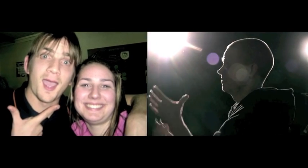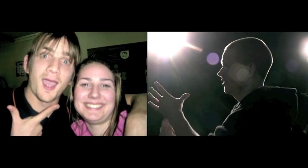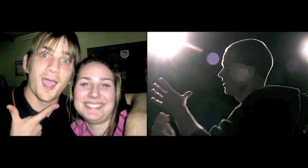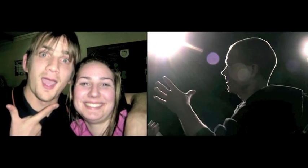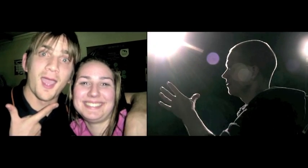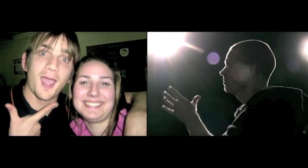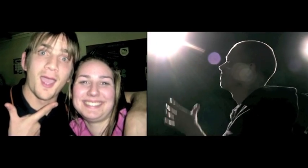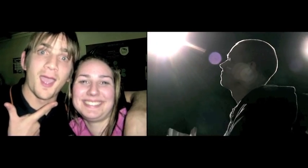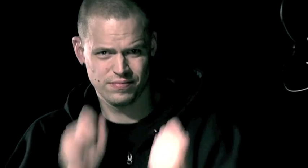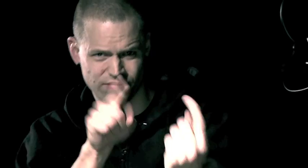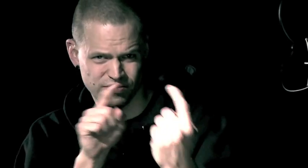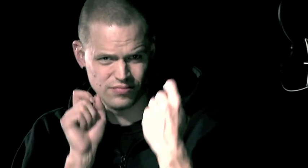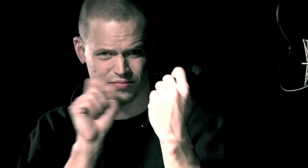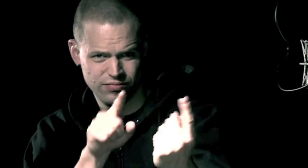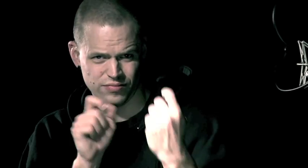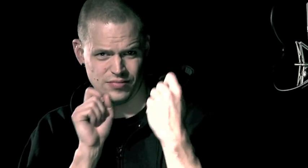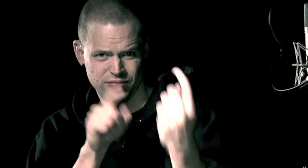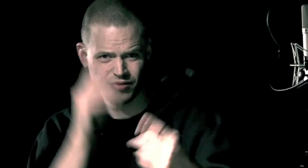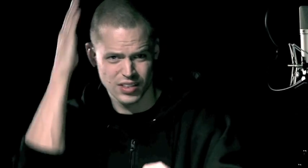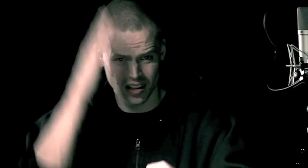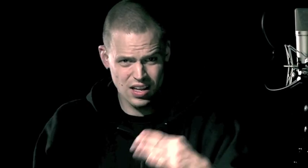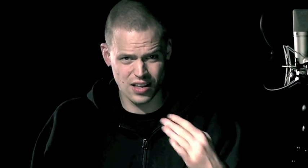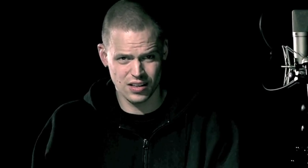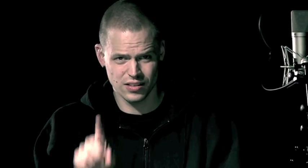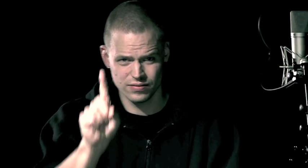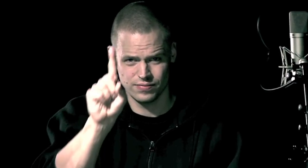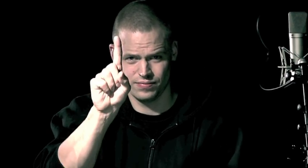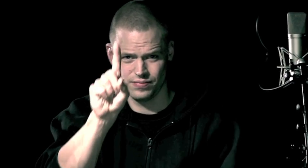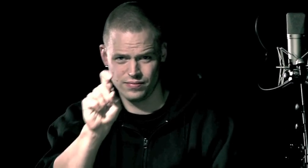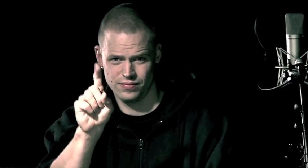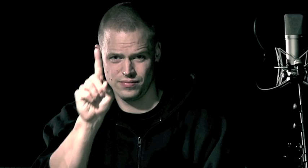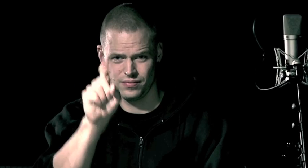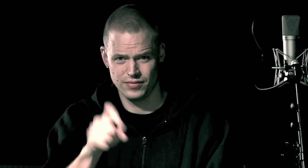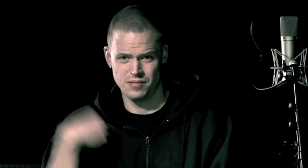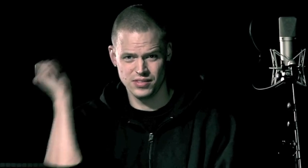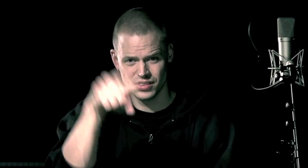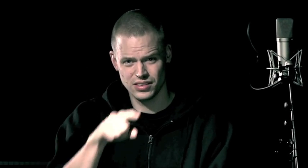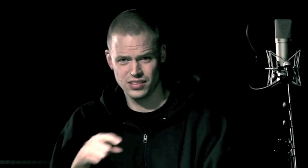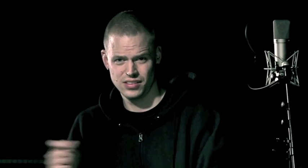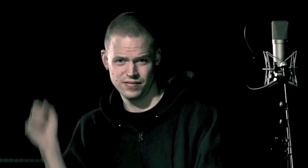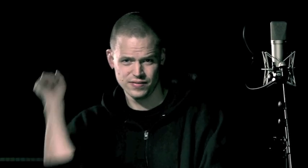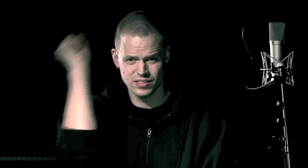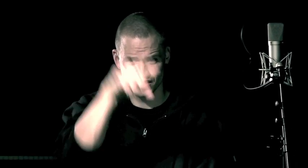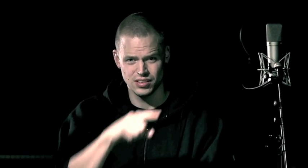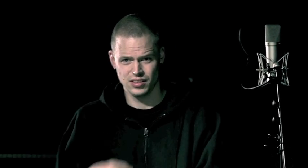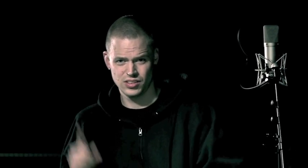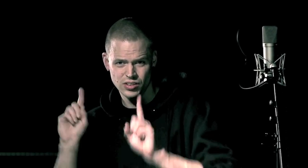missing. Can this be the end of the transmission? I'm sending you a